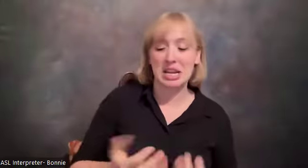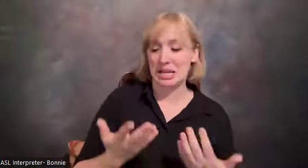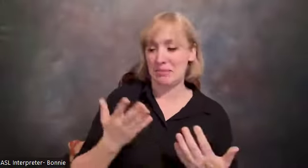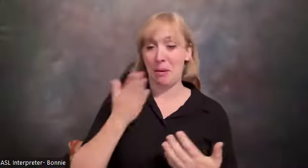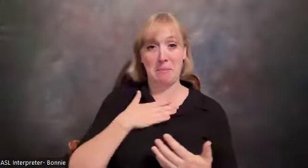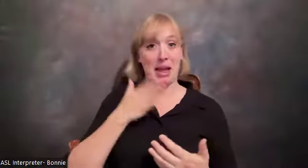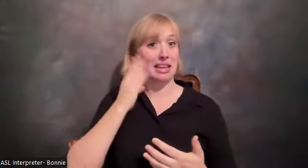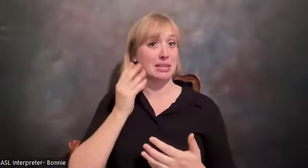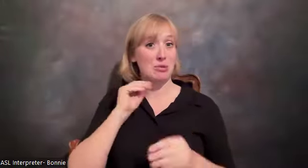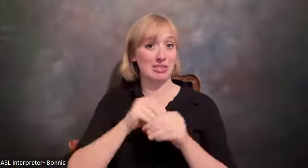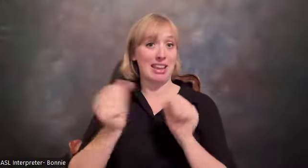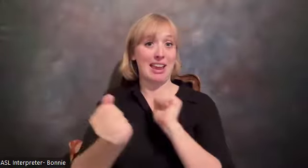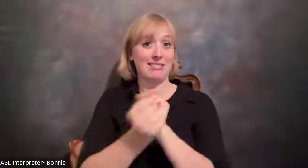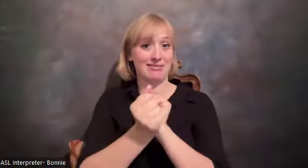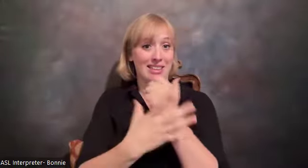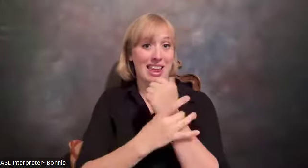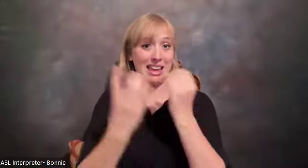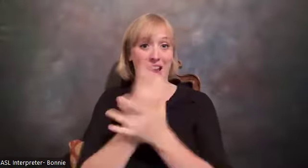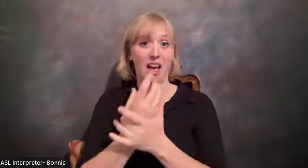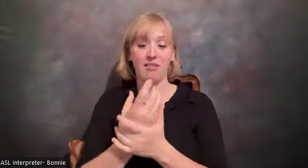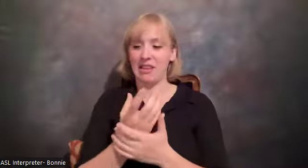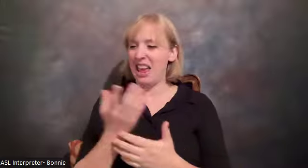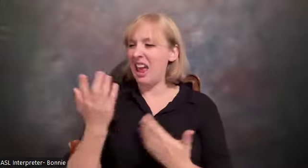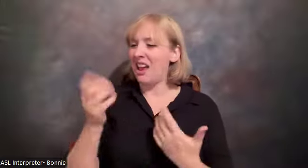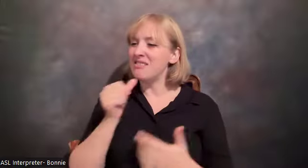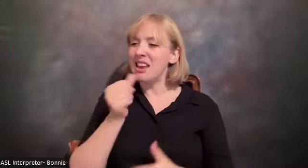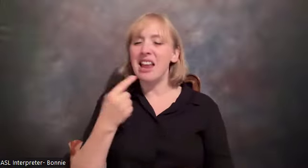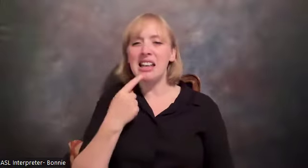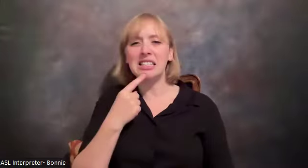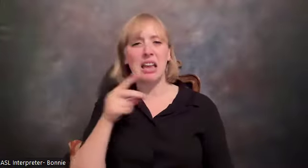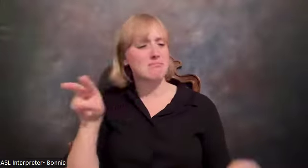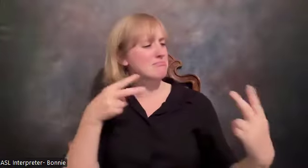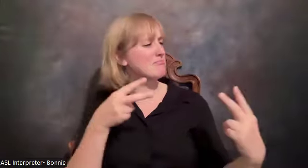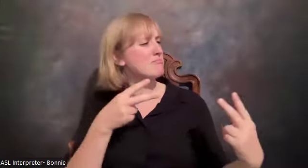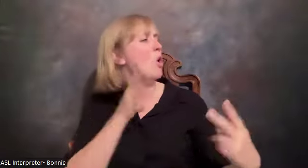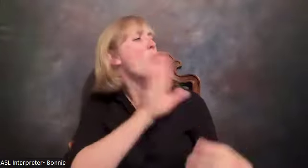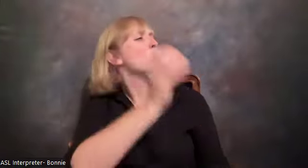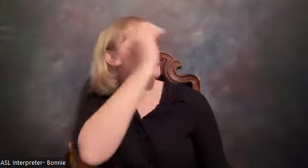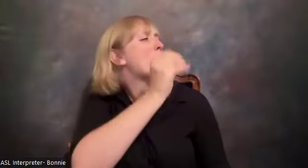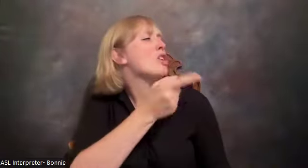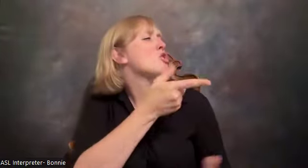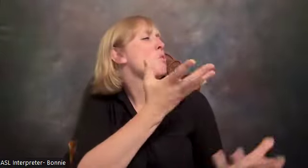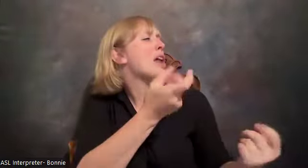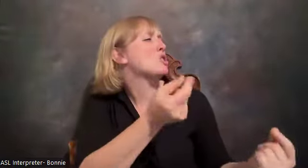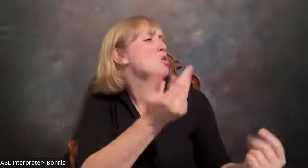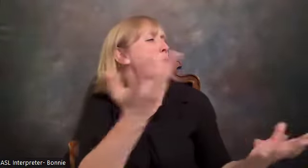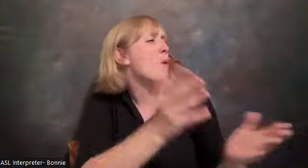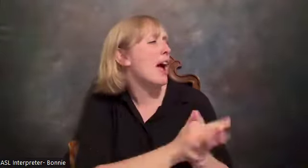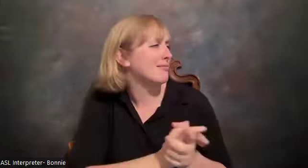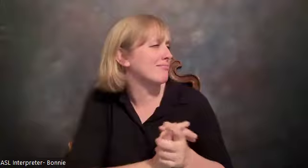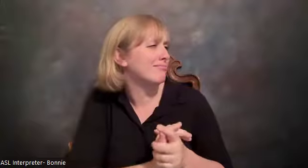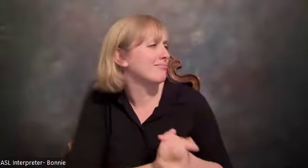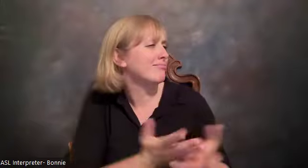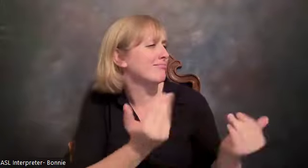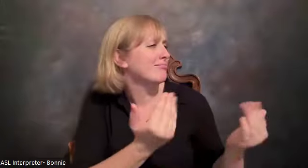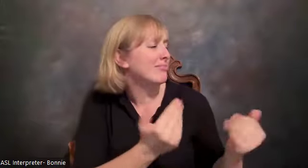was always the same. Whoever had me in handcuffs, never once did they ever turn to me and say, so what's your opinion on what we're going to do next? Right?